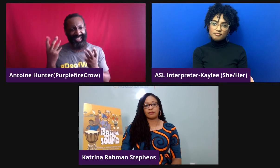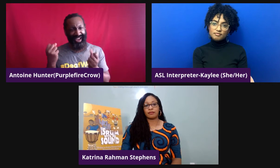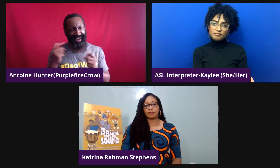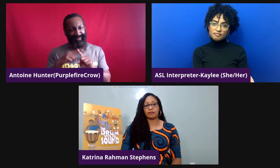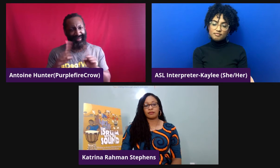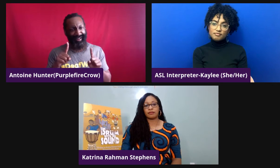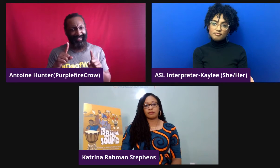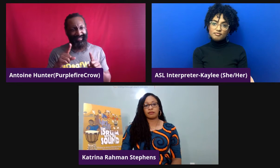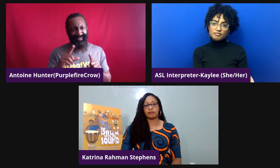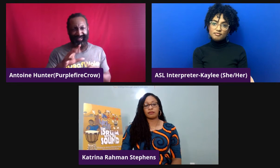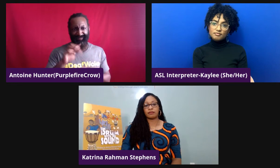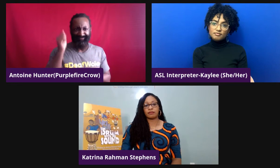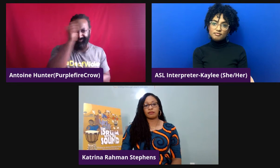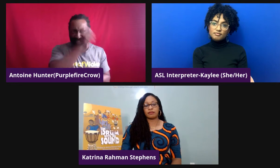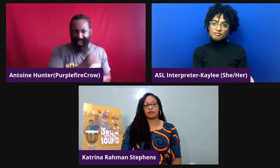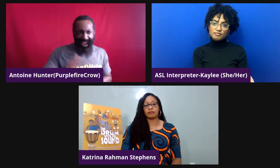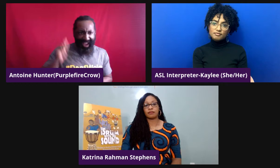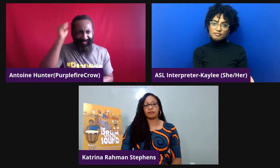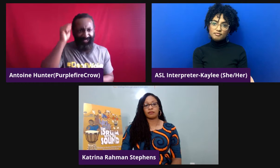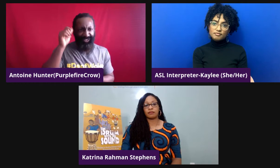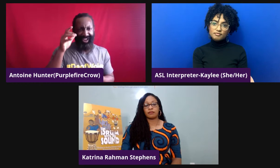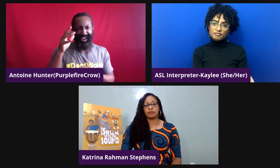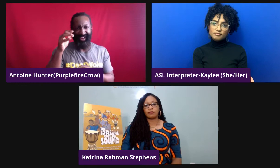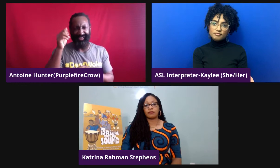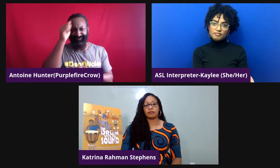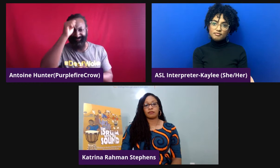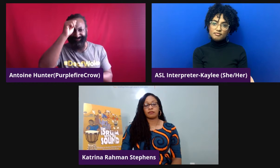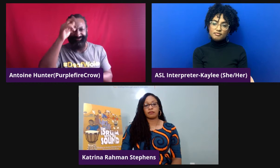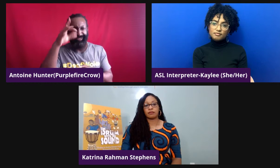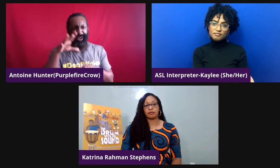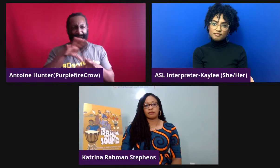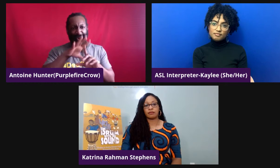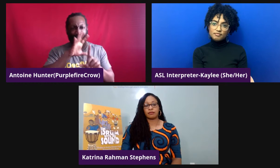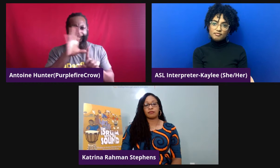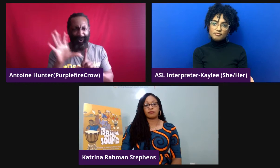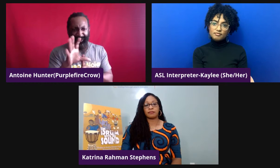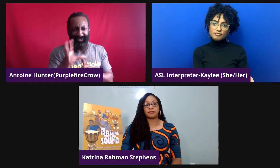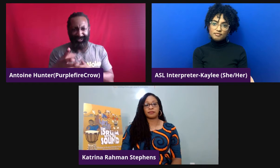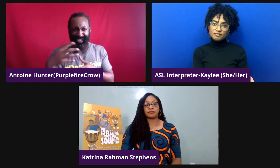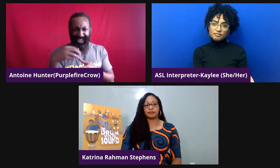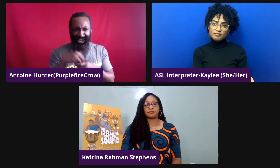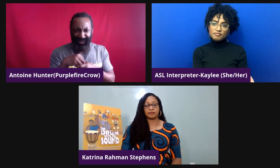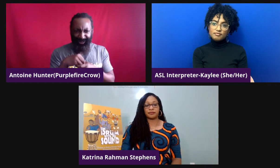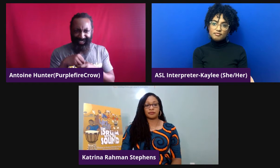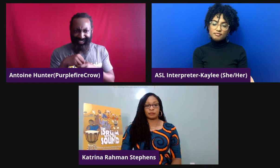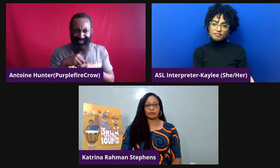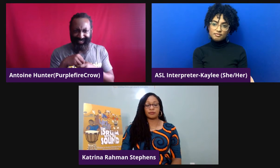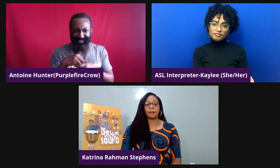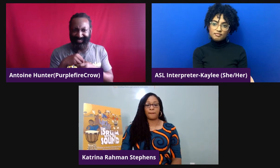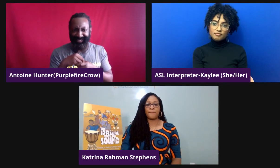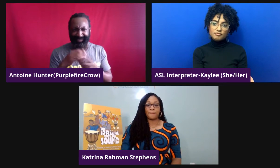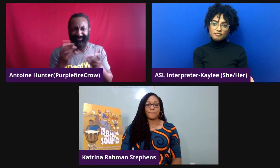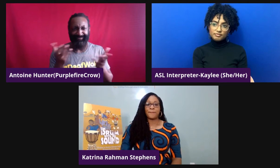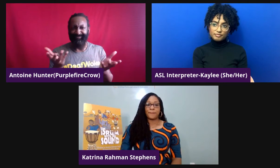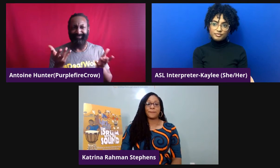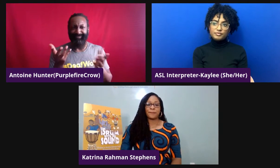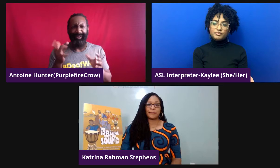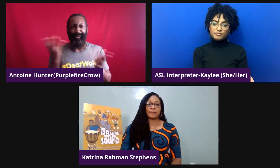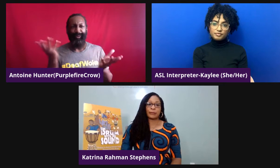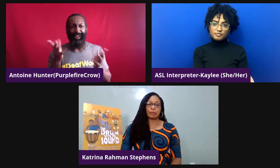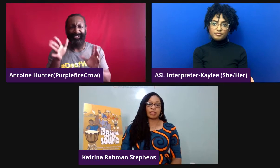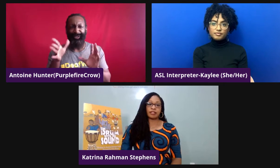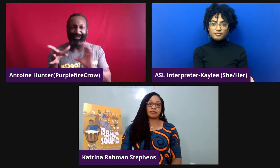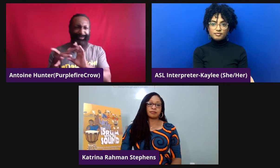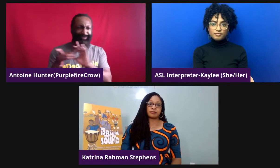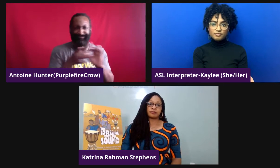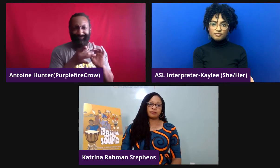What pulled me in wasn't the only the sign language, but it was, the African culture that you